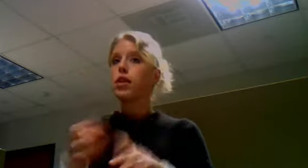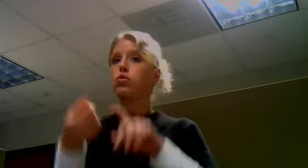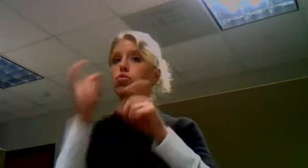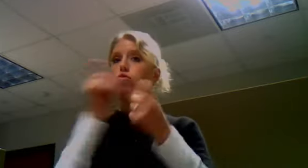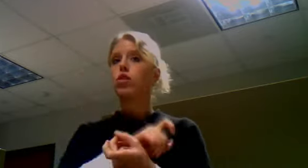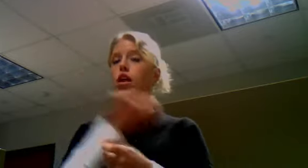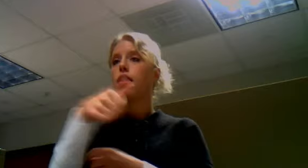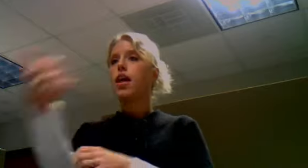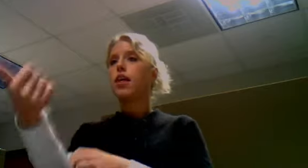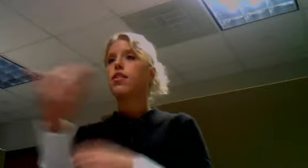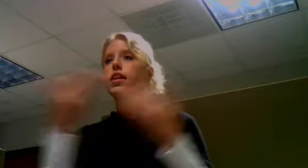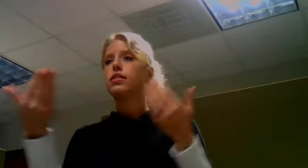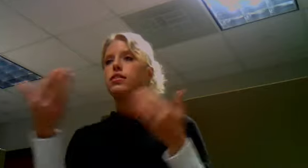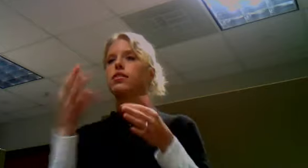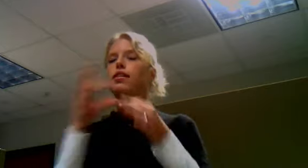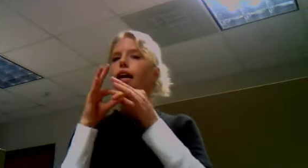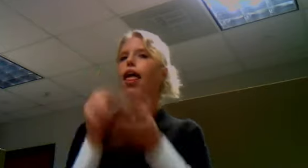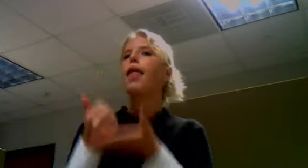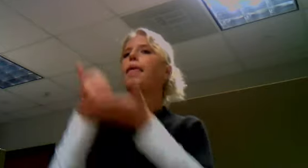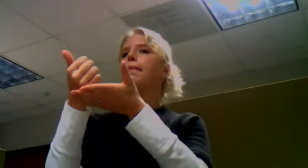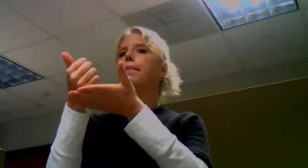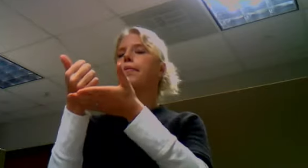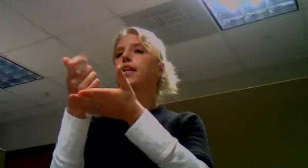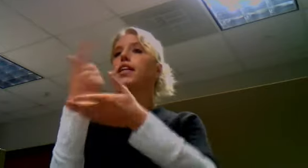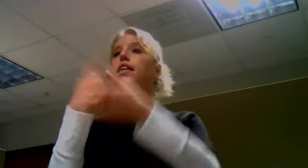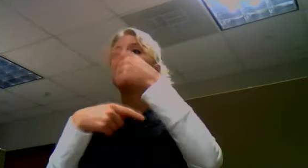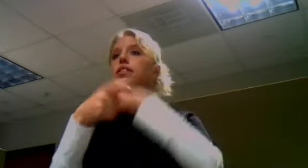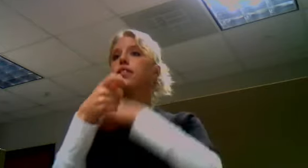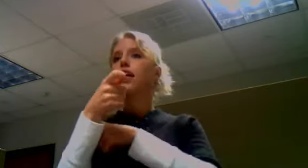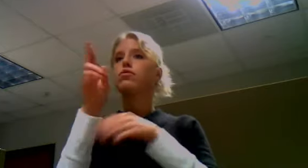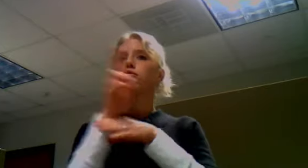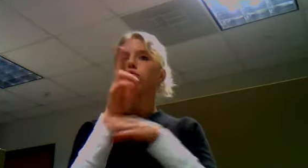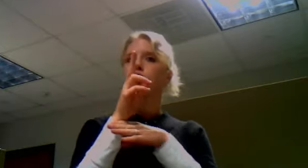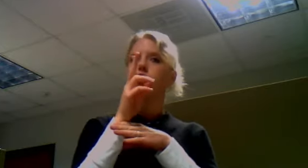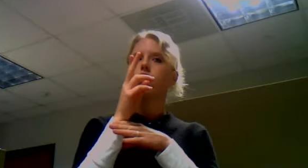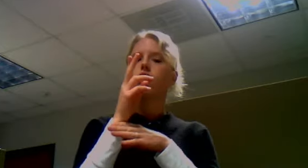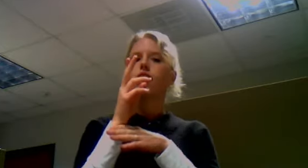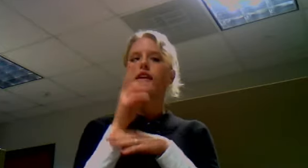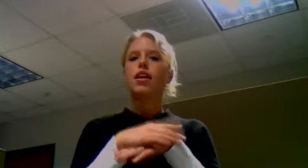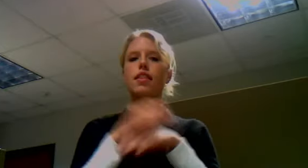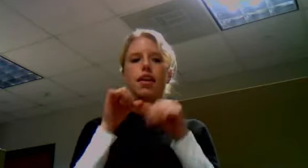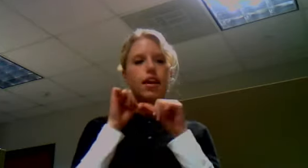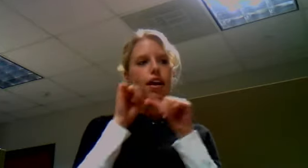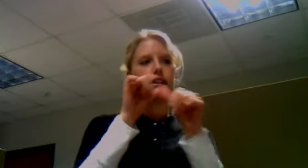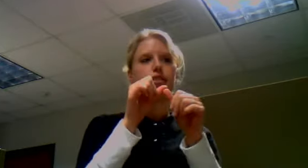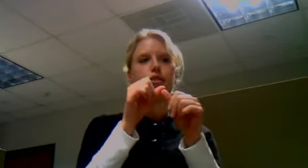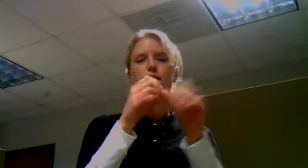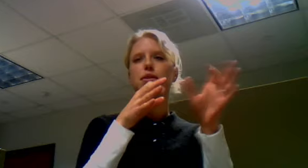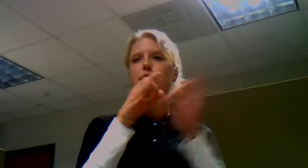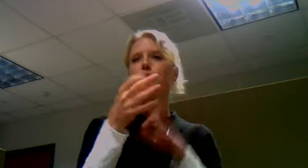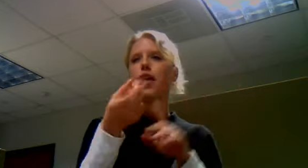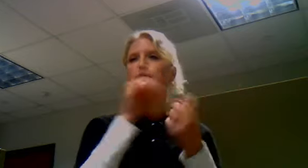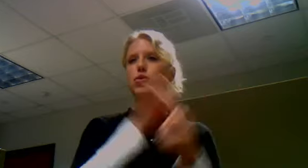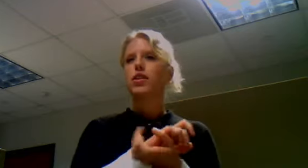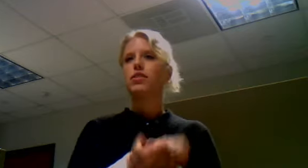explain change, rather than using the constants to explain change. Sometimes a fixed effect can explain change, but